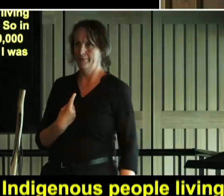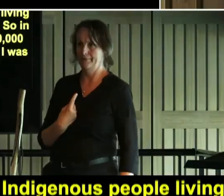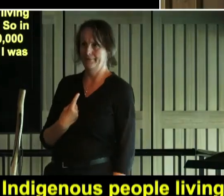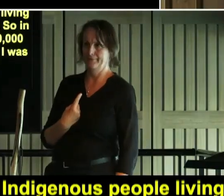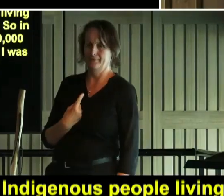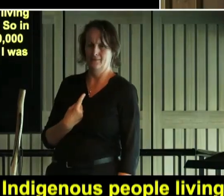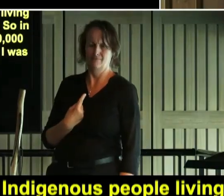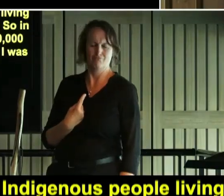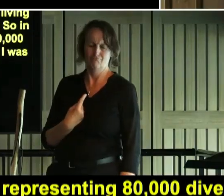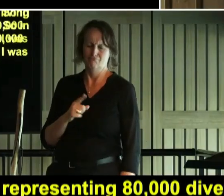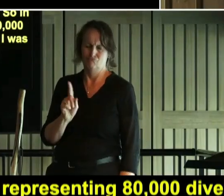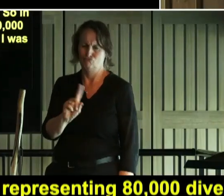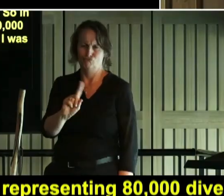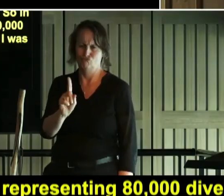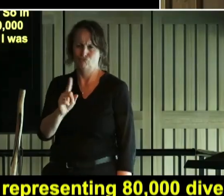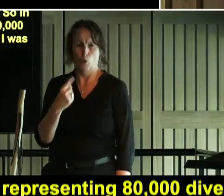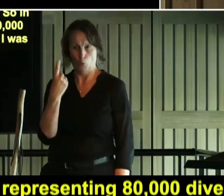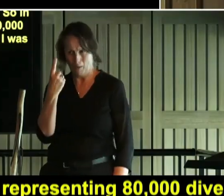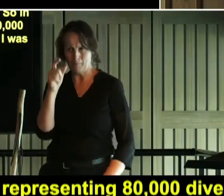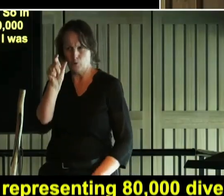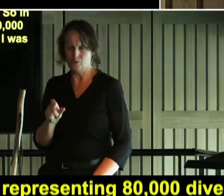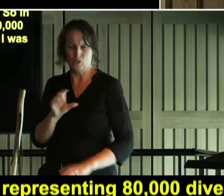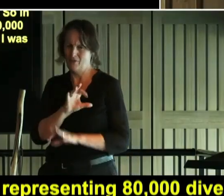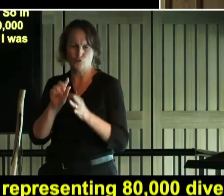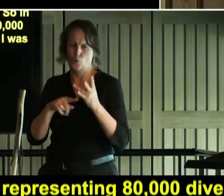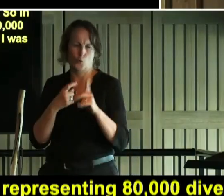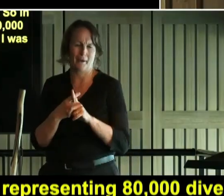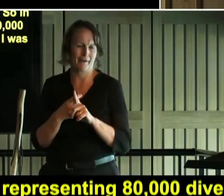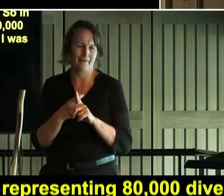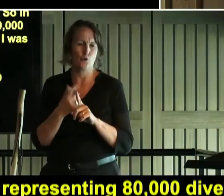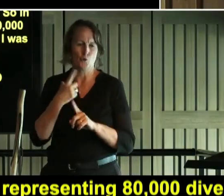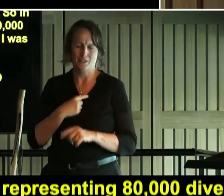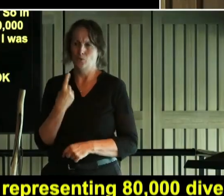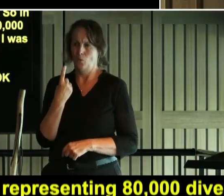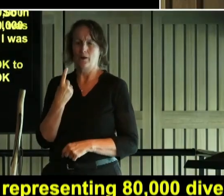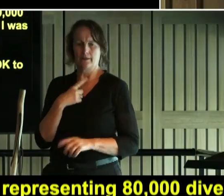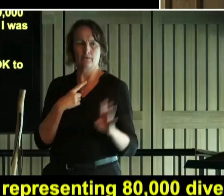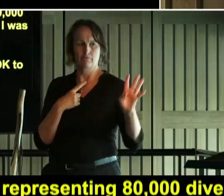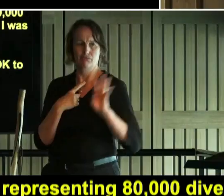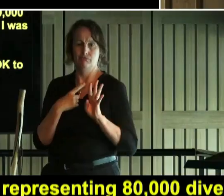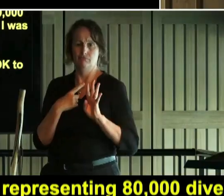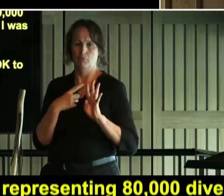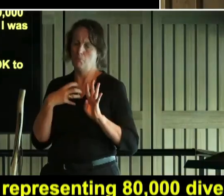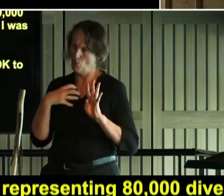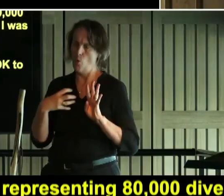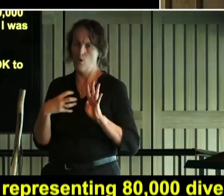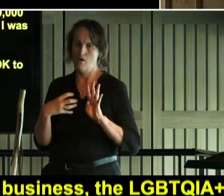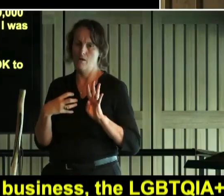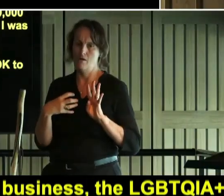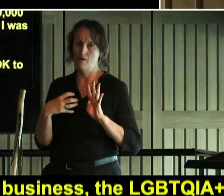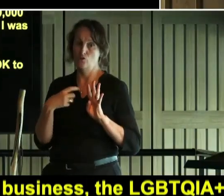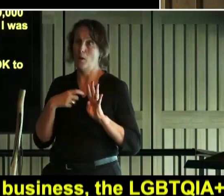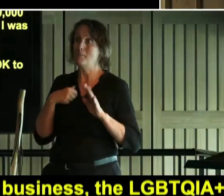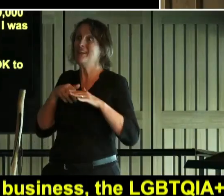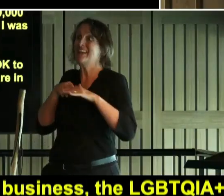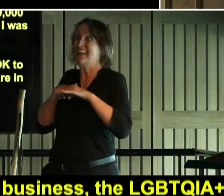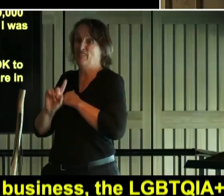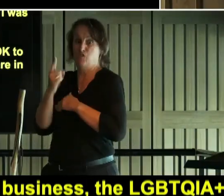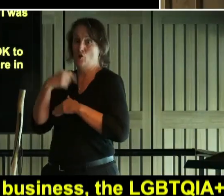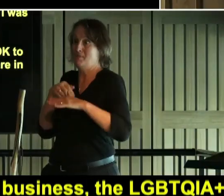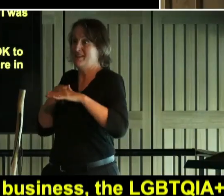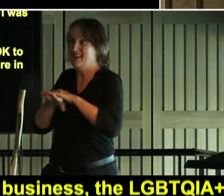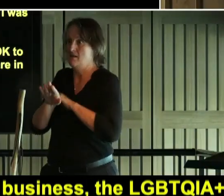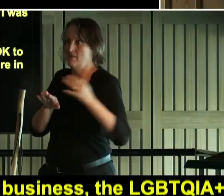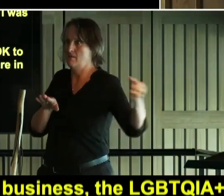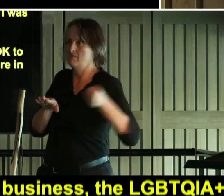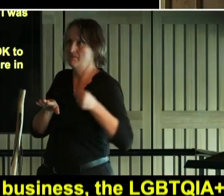have to change. It's not okay to have one person at the table. So when you're in there, you get others in. And you make sure you create those spaces